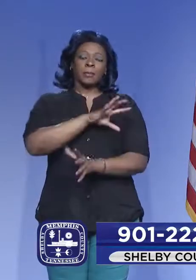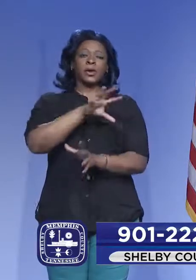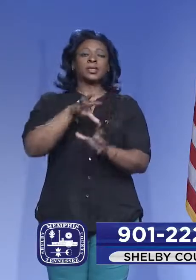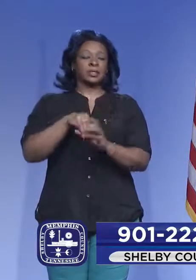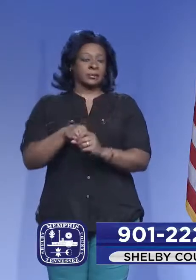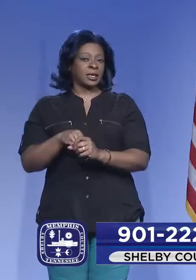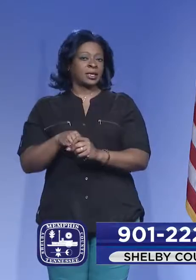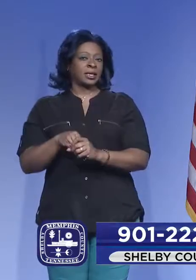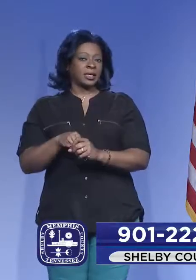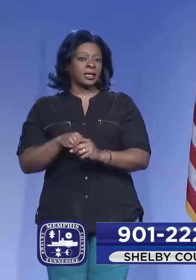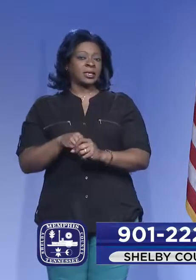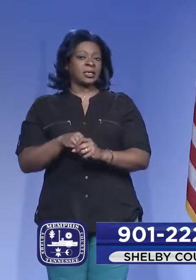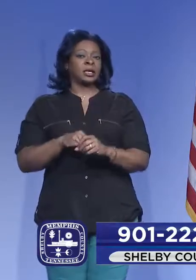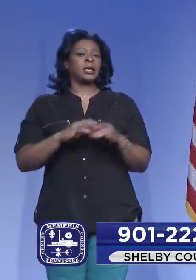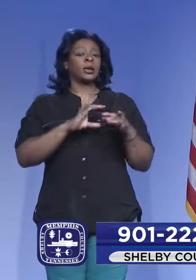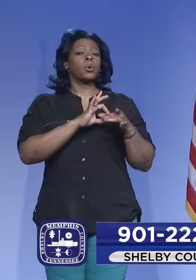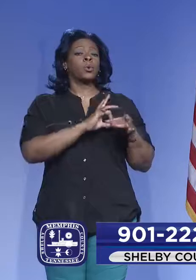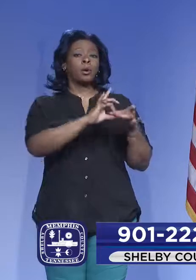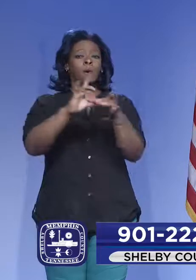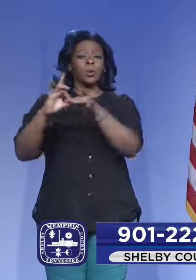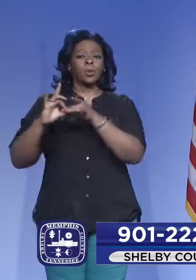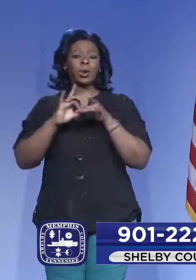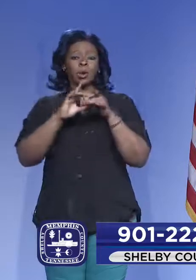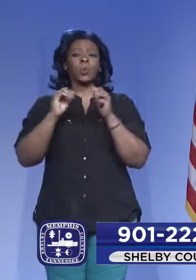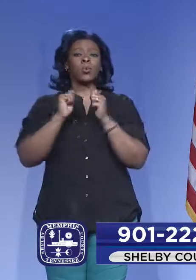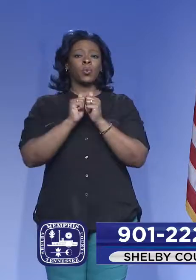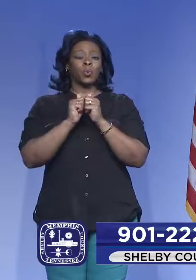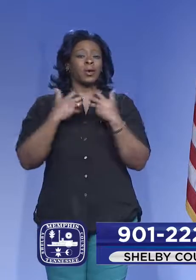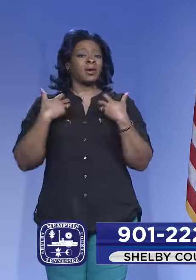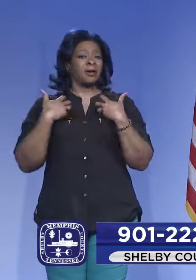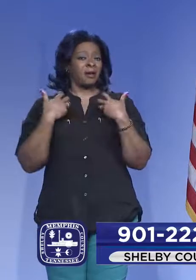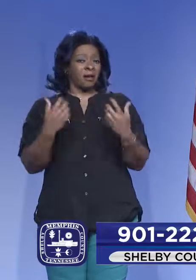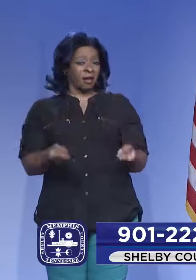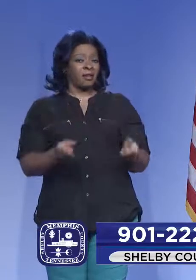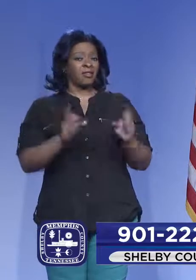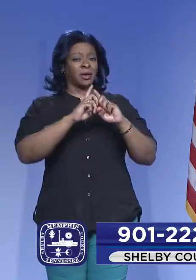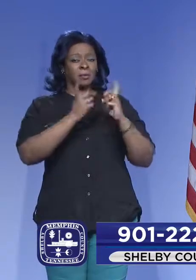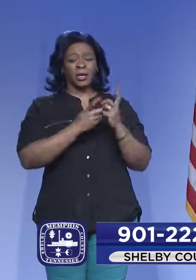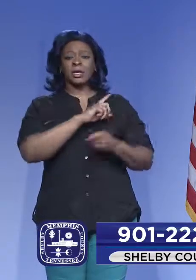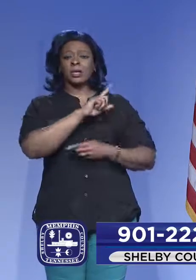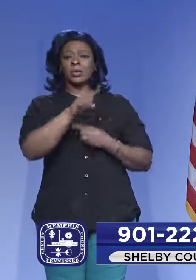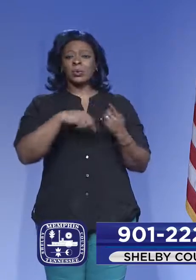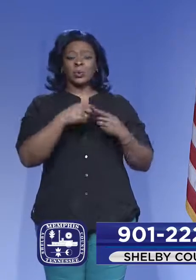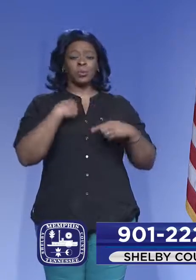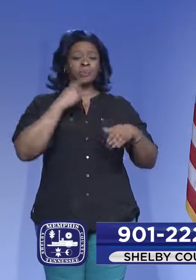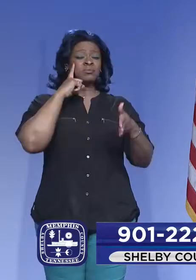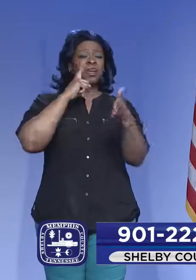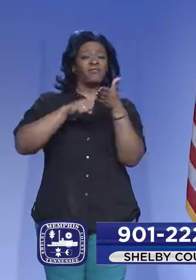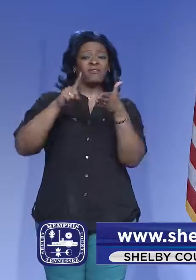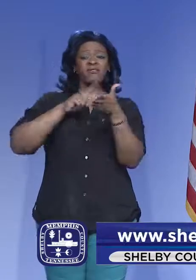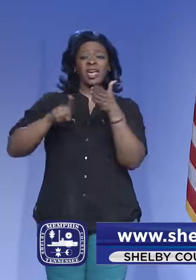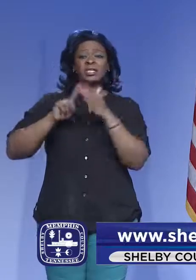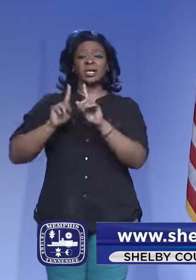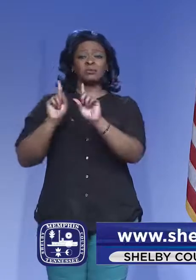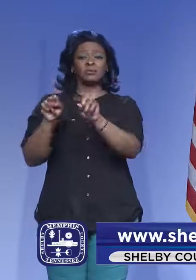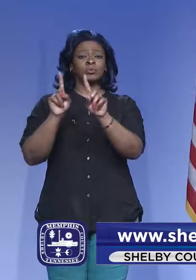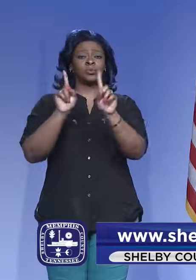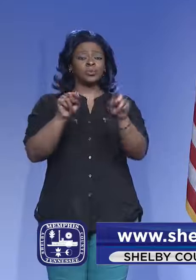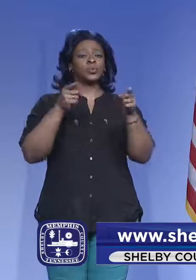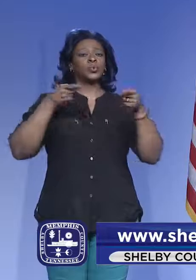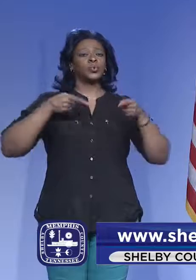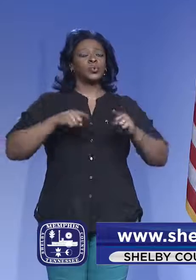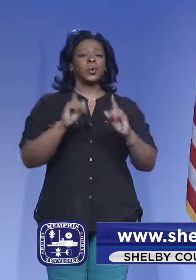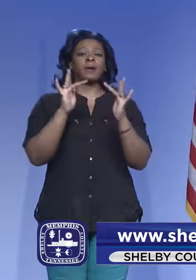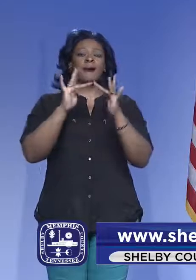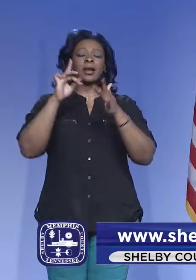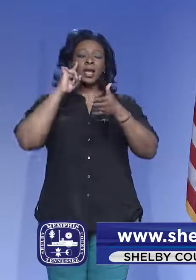participate and cooperate with the health department when we are investigating cases, doing